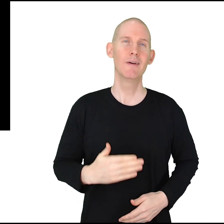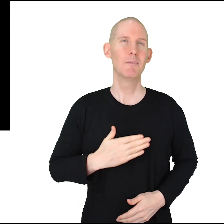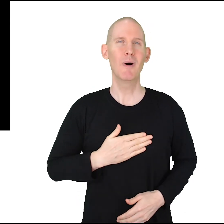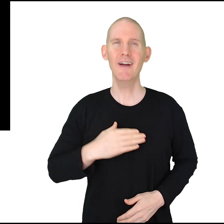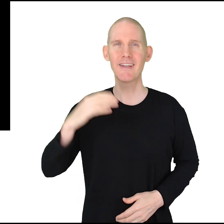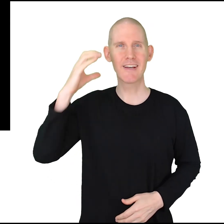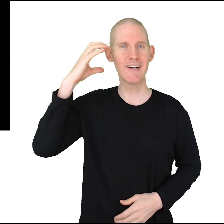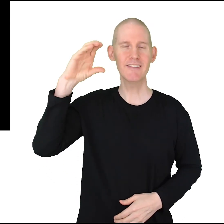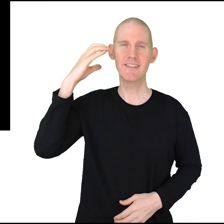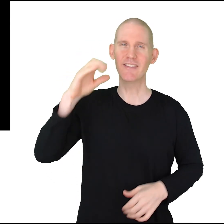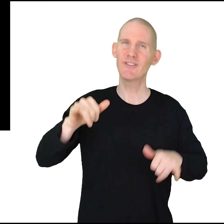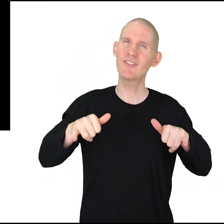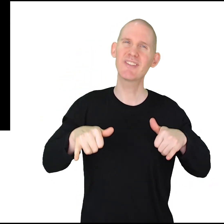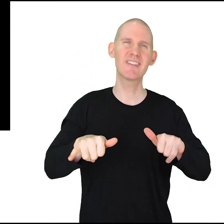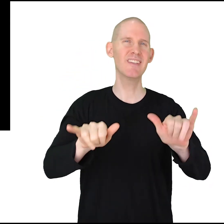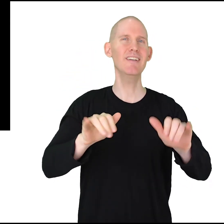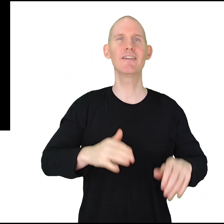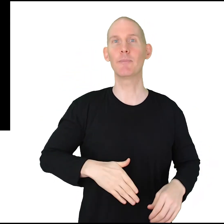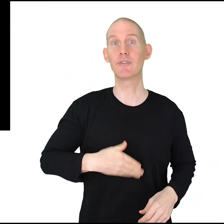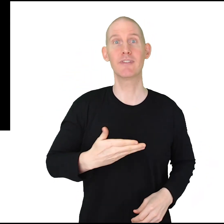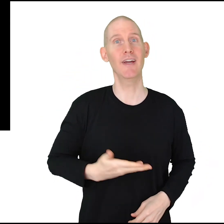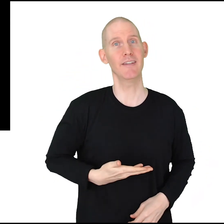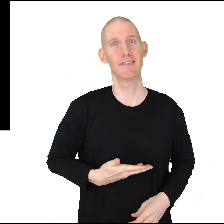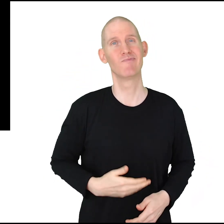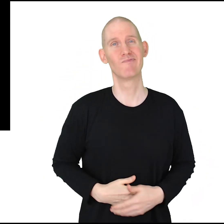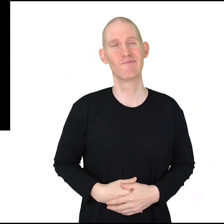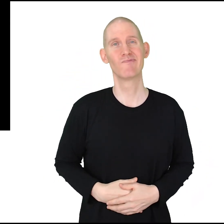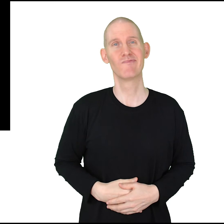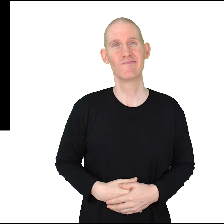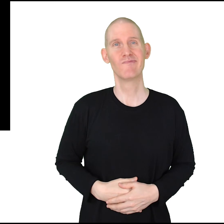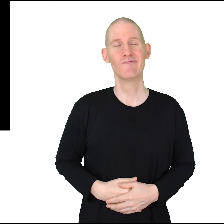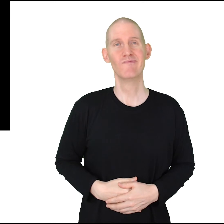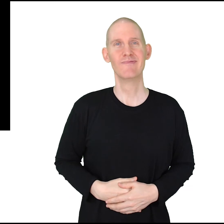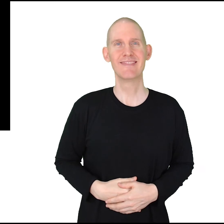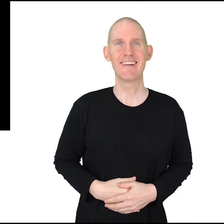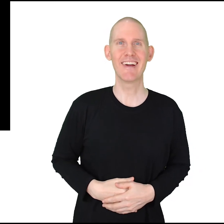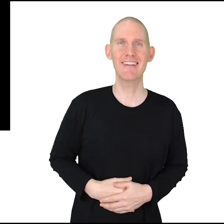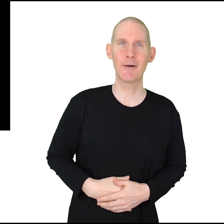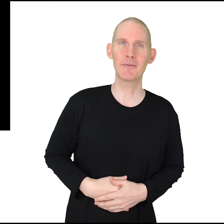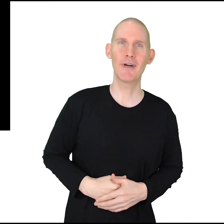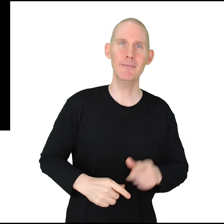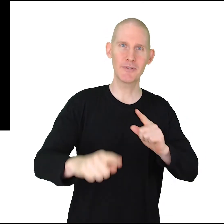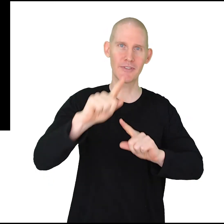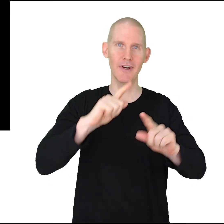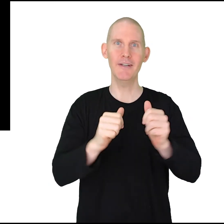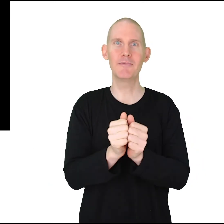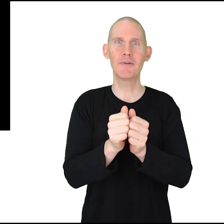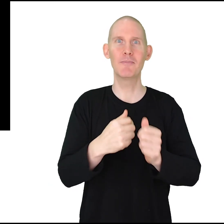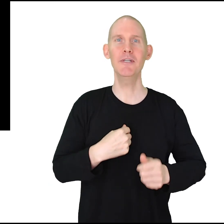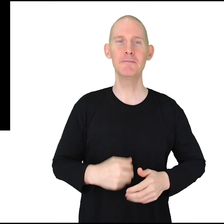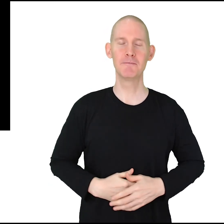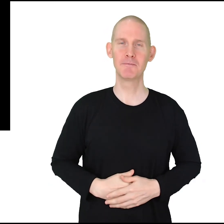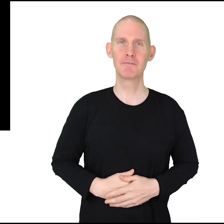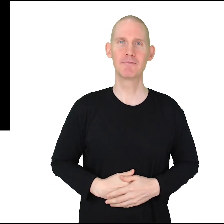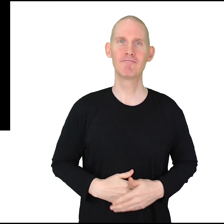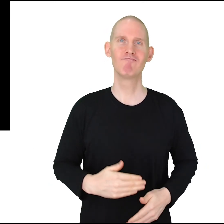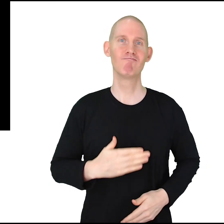My cousin still upset. All right, a couple times, sign with me.